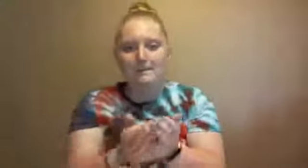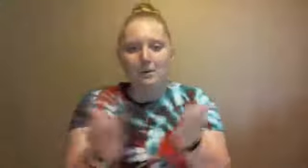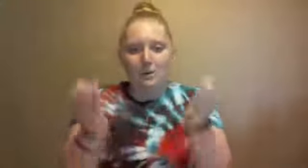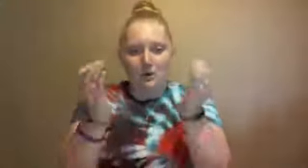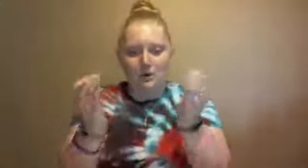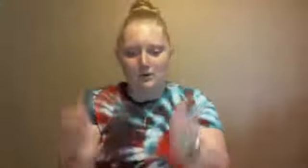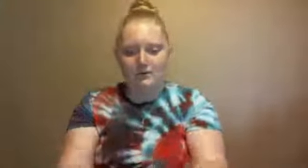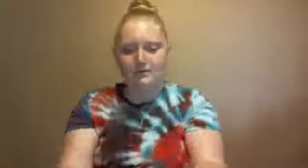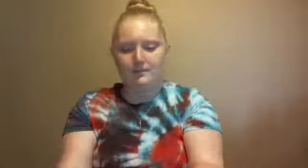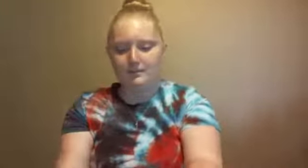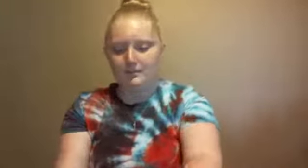Bowl.